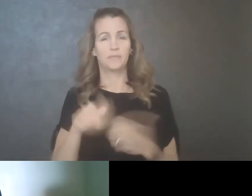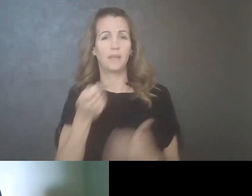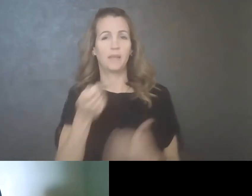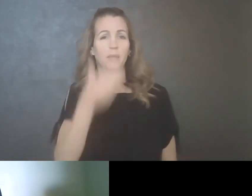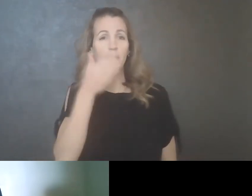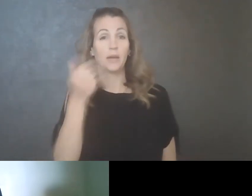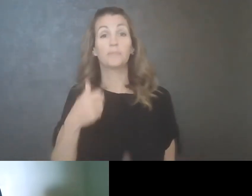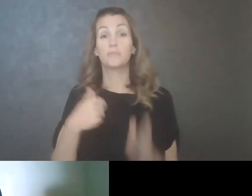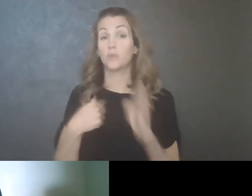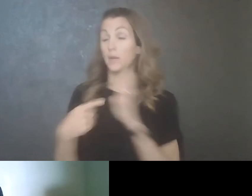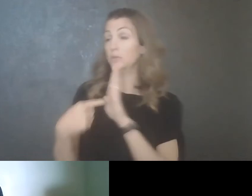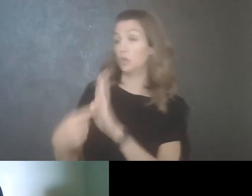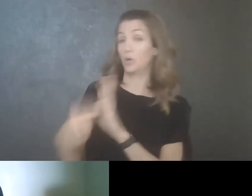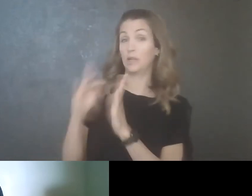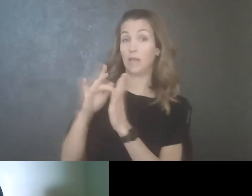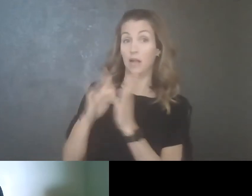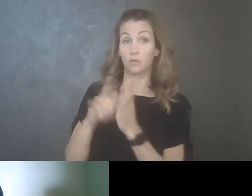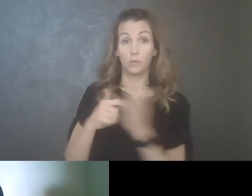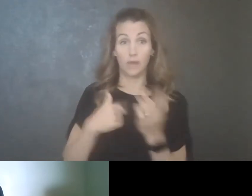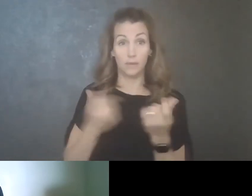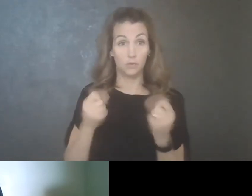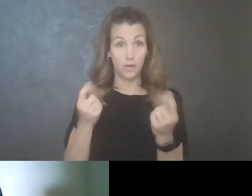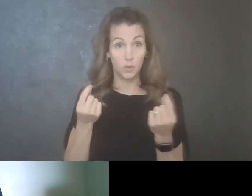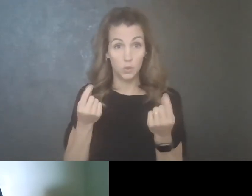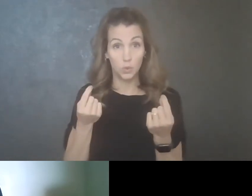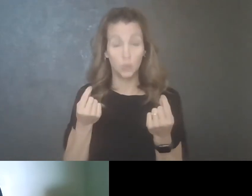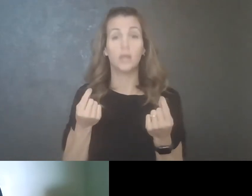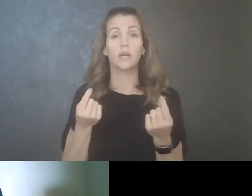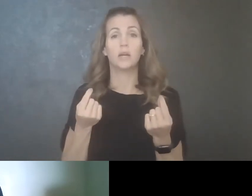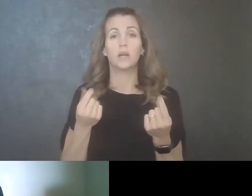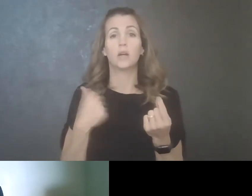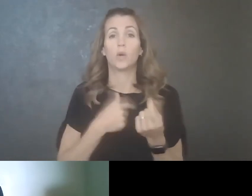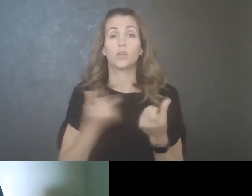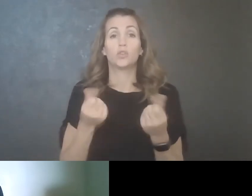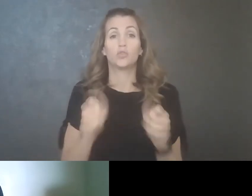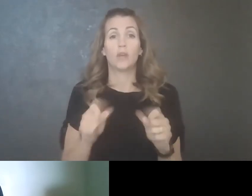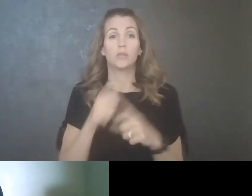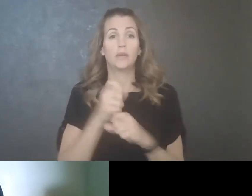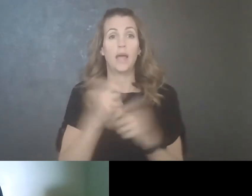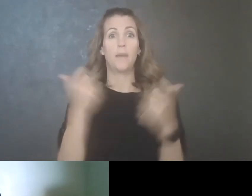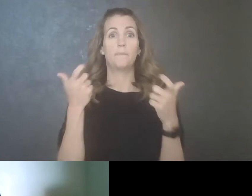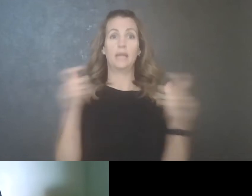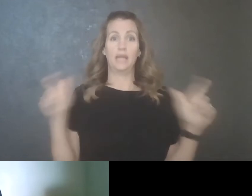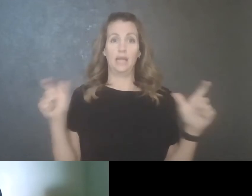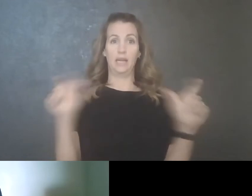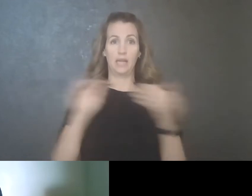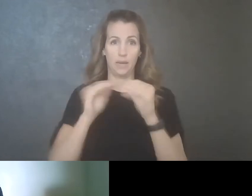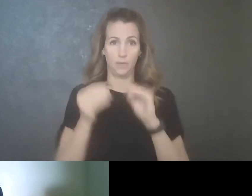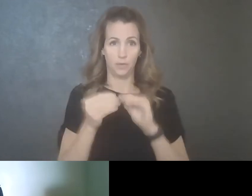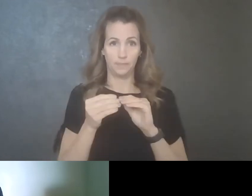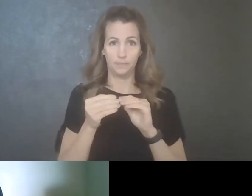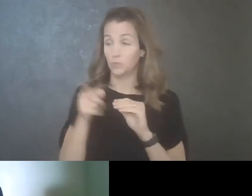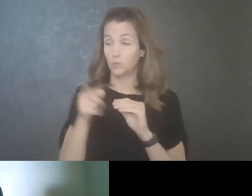to show you the calculator. Now, what we're going to try to do is we're going to try to get a big number, okay? So what I want you to do